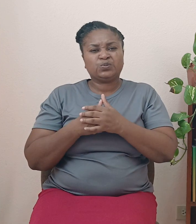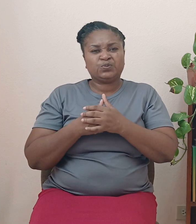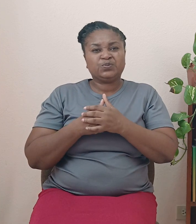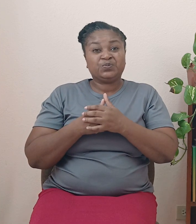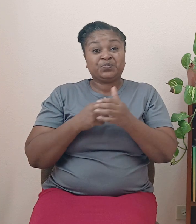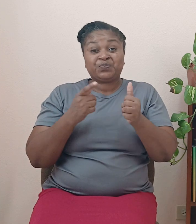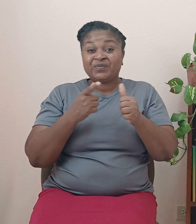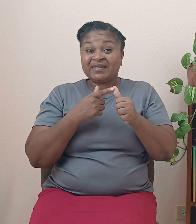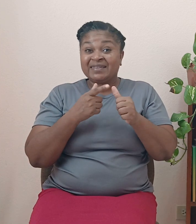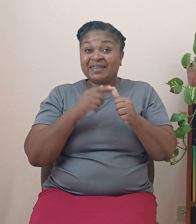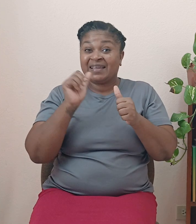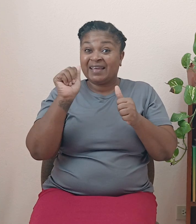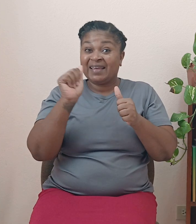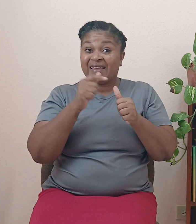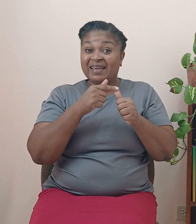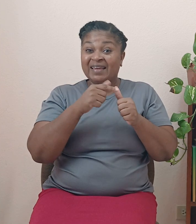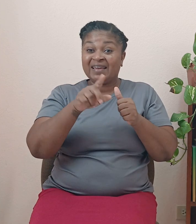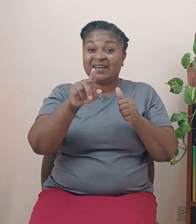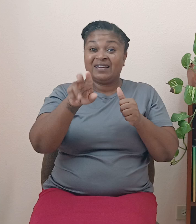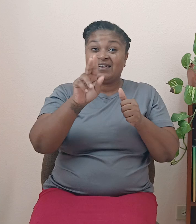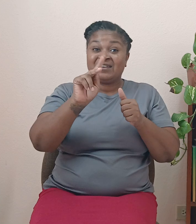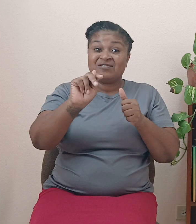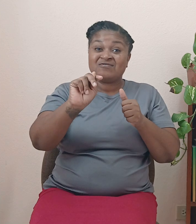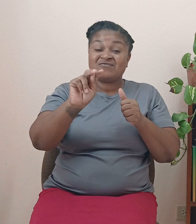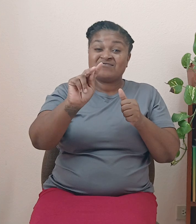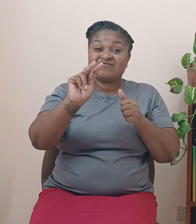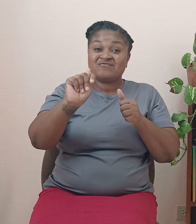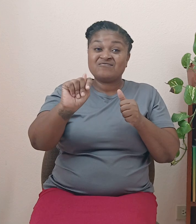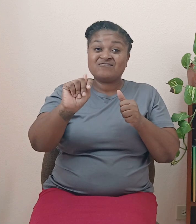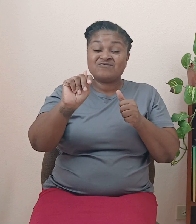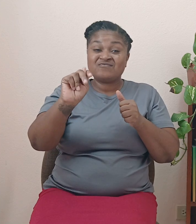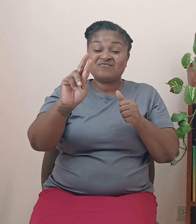A. She took off her sandal and threw it at the gate.